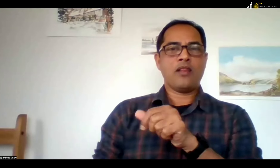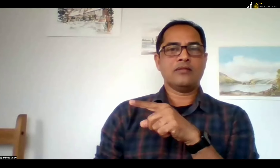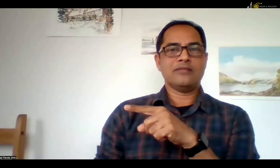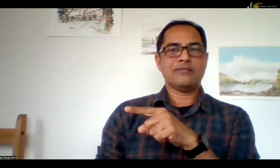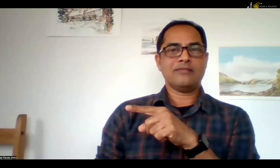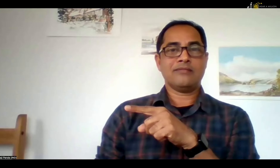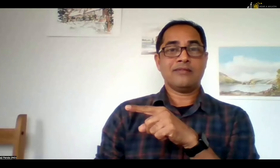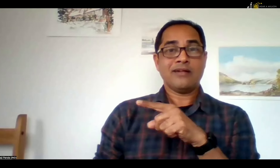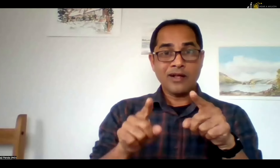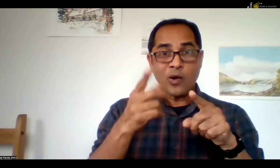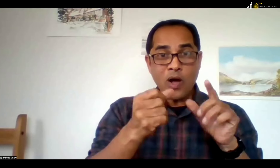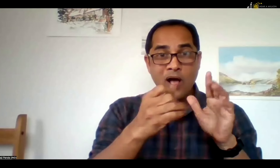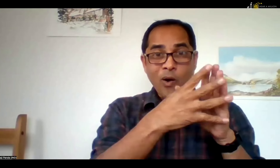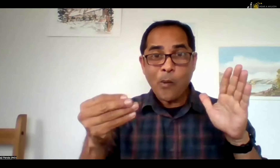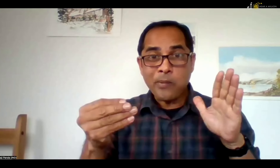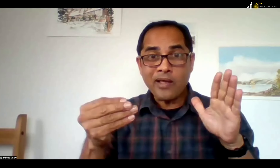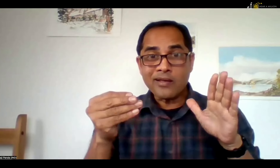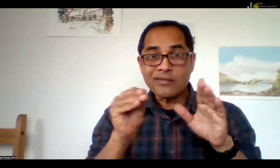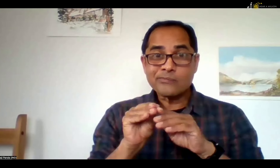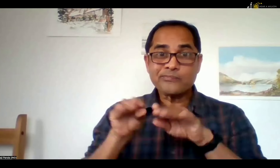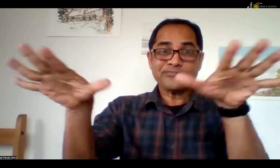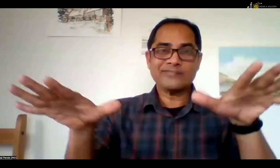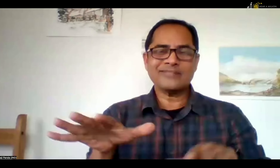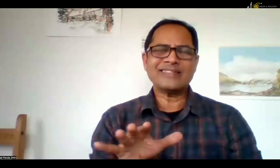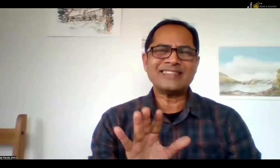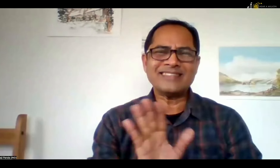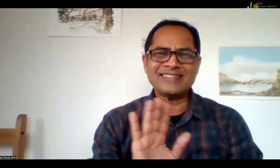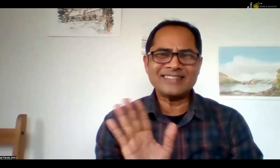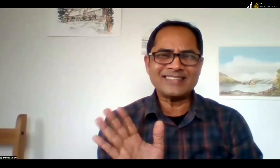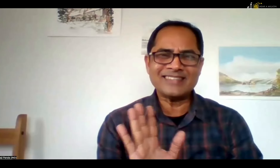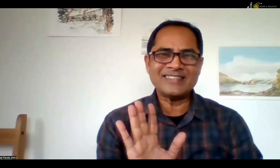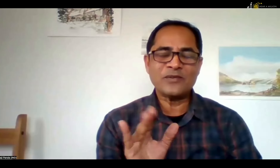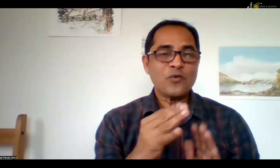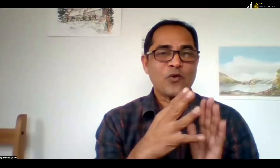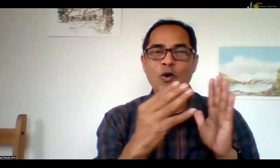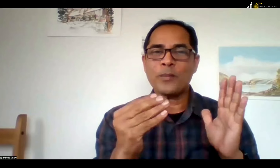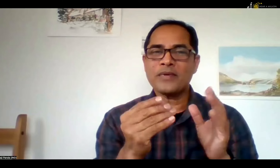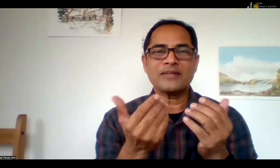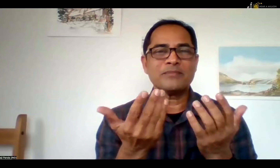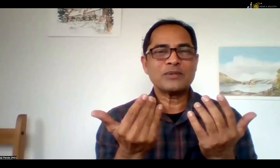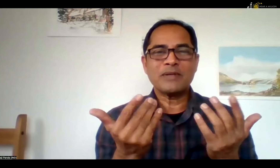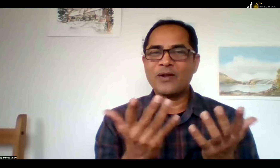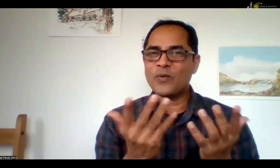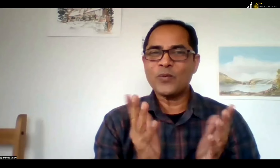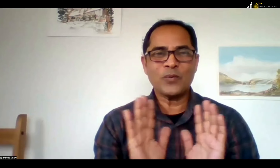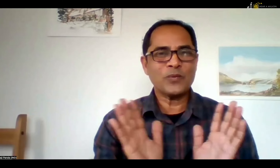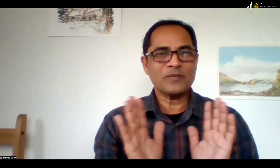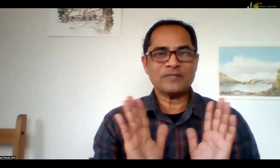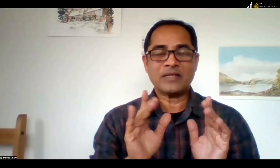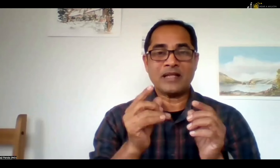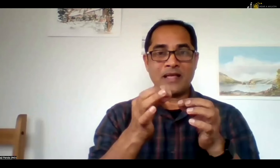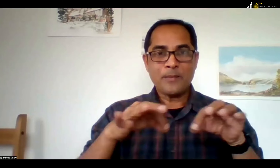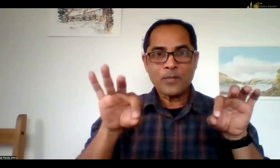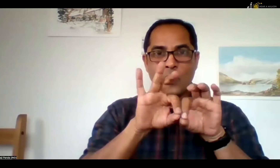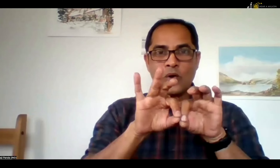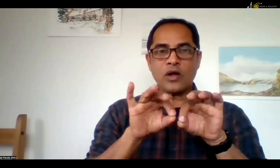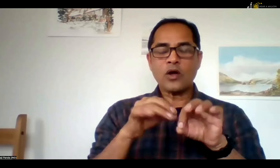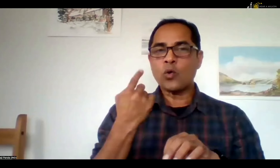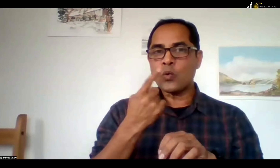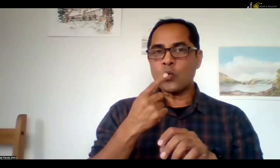or so, it could become a model organization, which if you want, to copy and remodel into